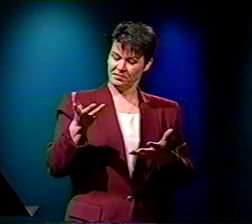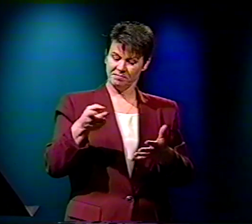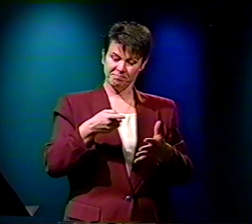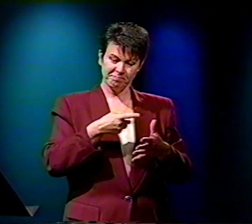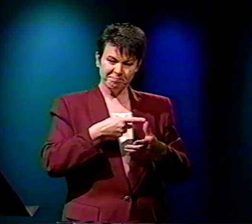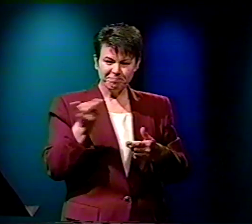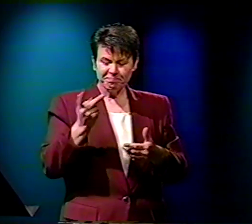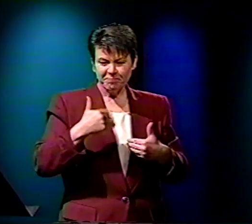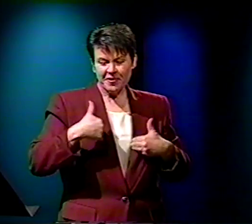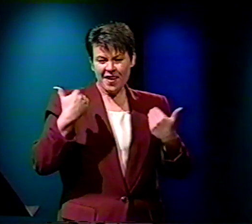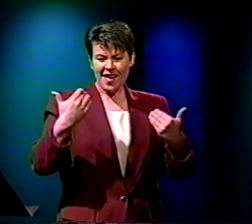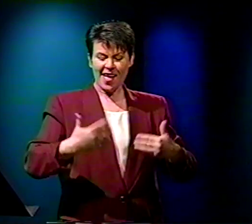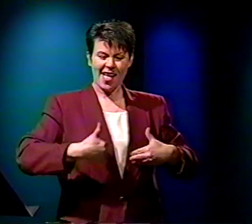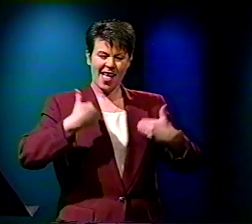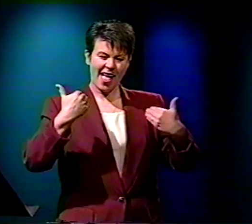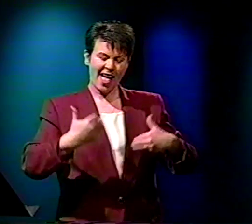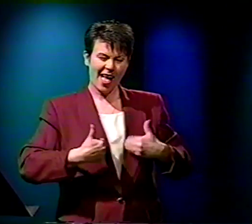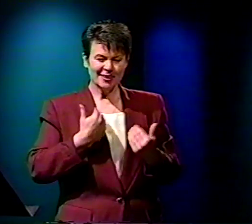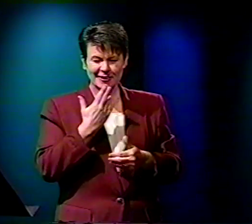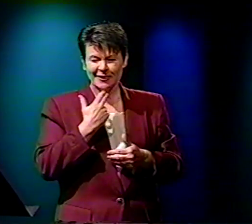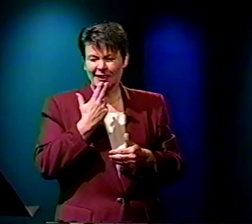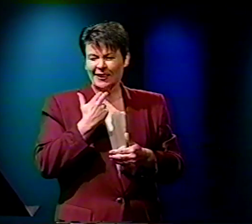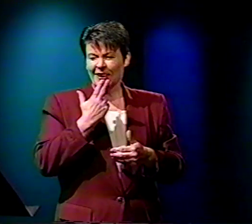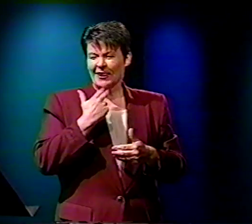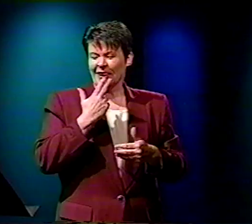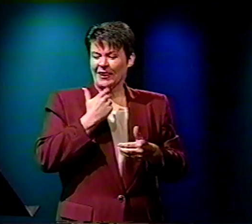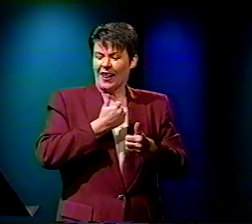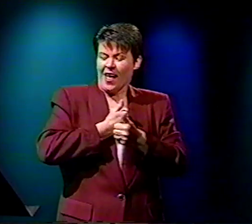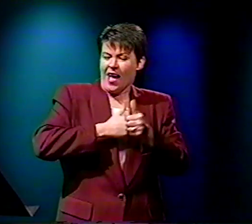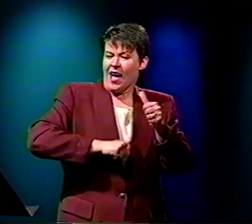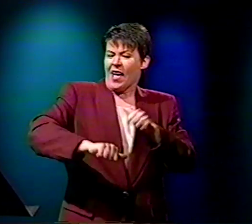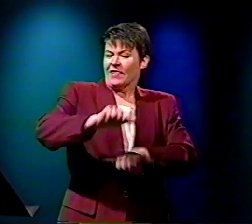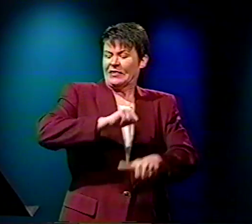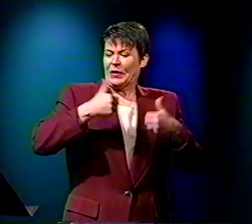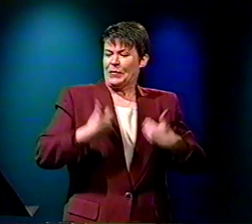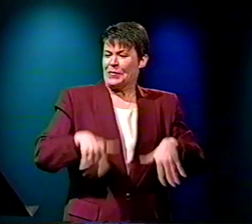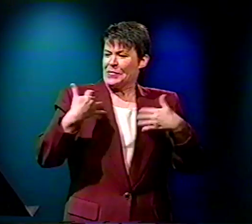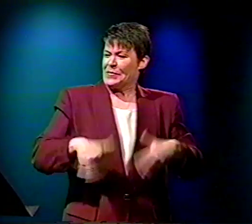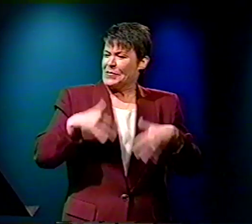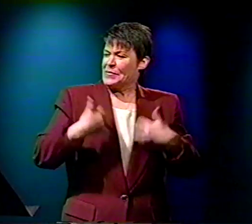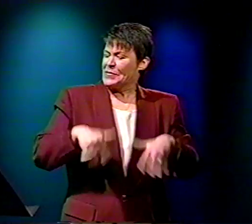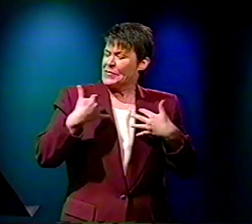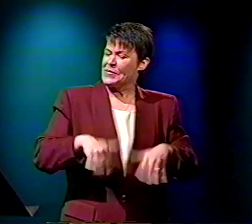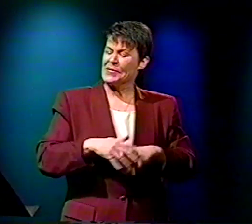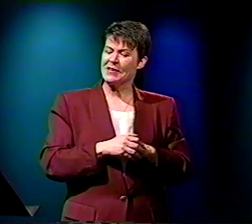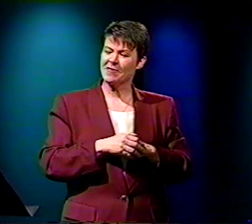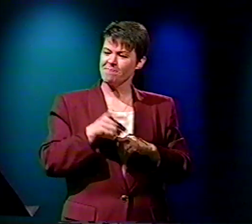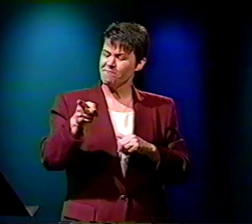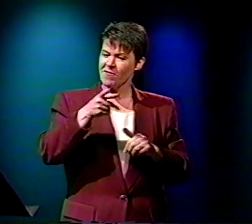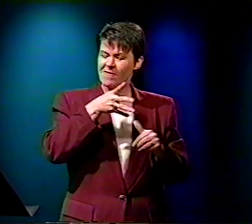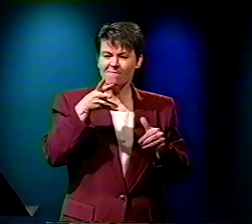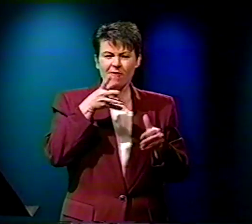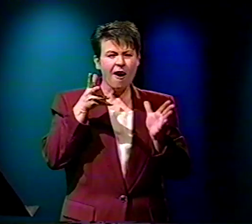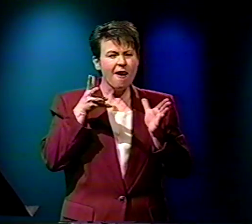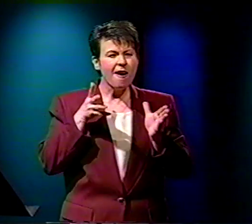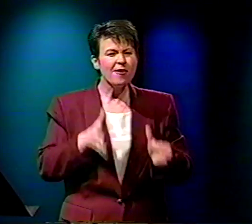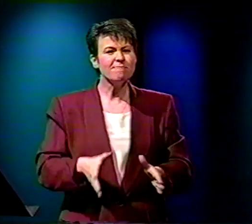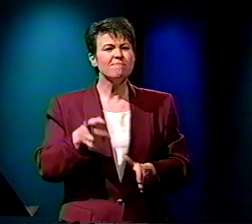He thought, on one hand, she's so young, but they do love each other, and he's